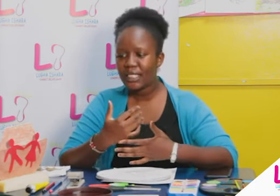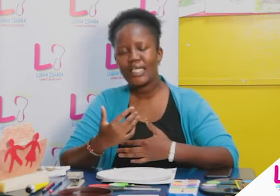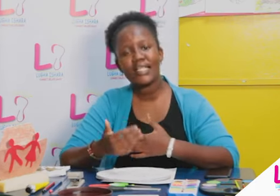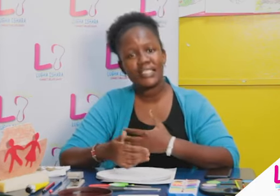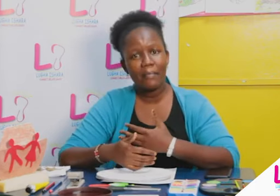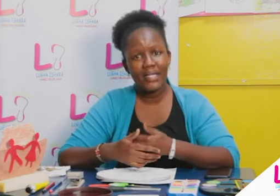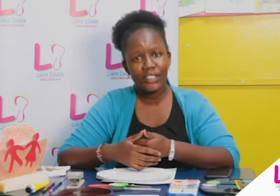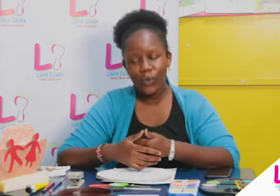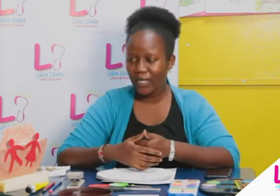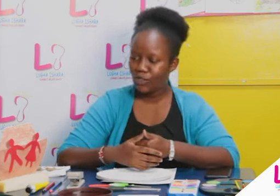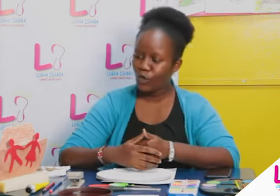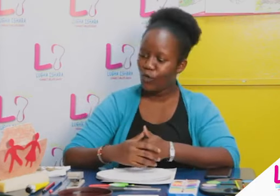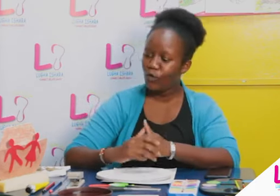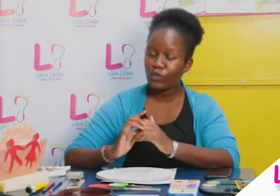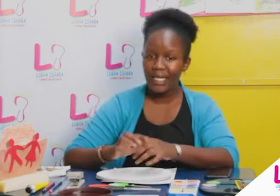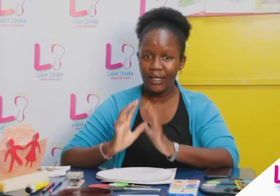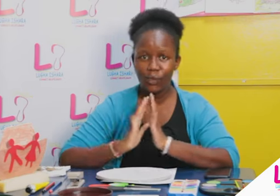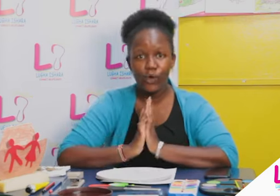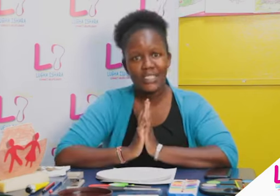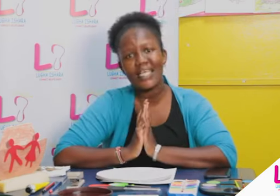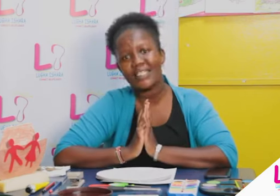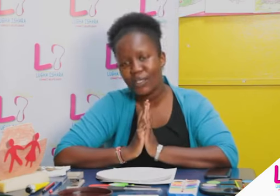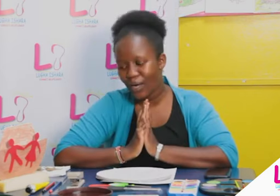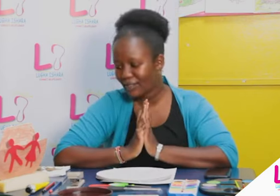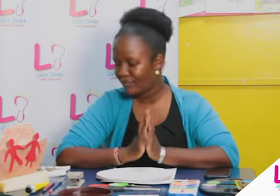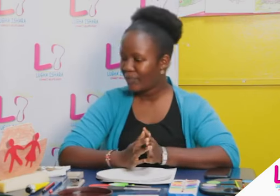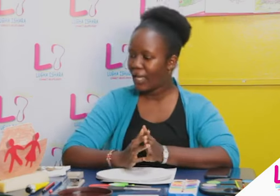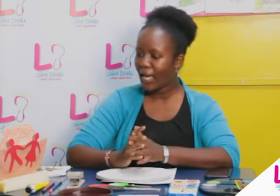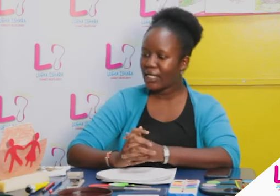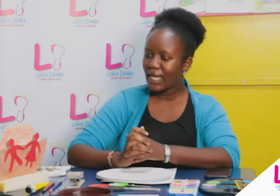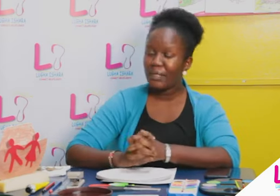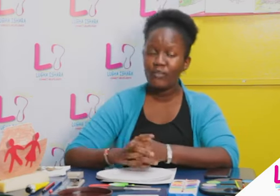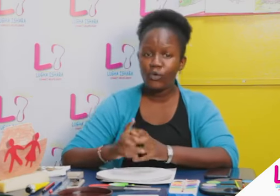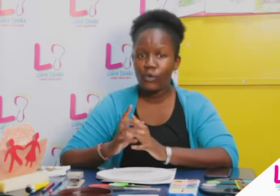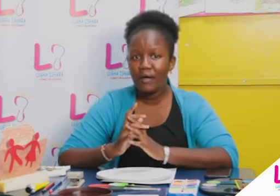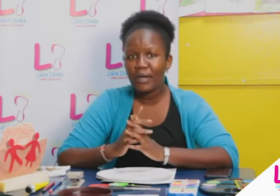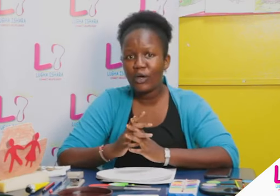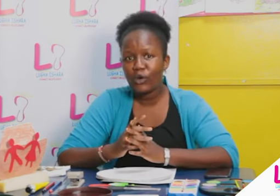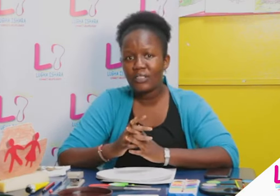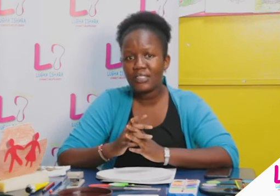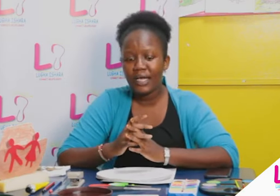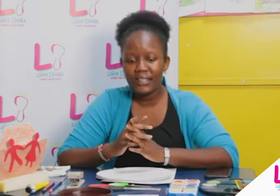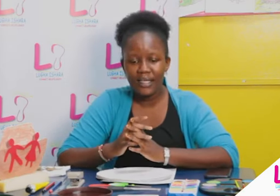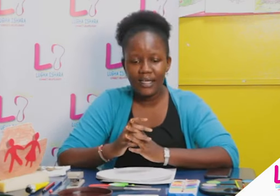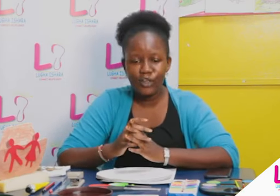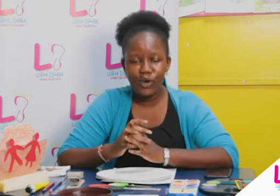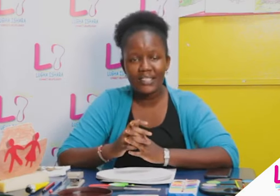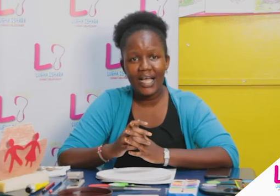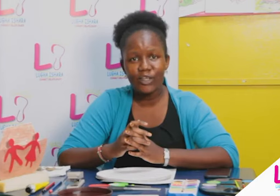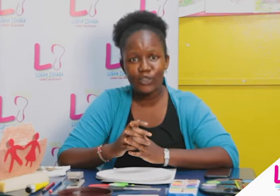in a systematic way. So for today, consider it day 1. And I believe you have come across the Noah's Ark